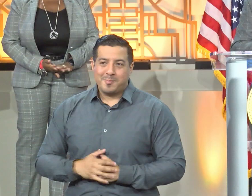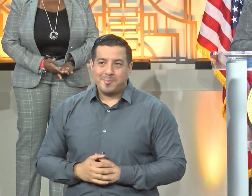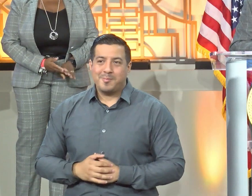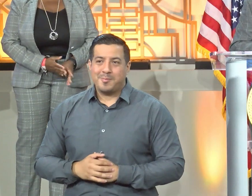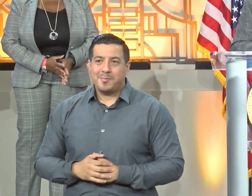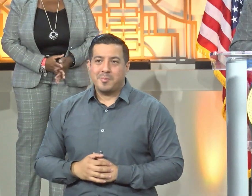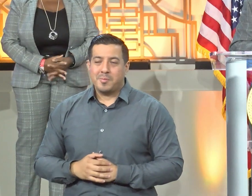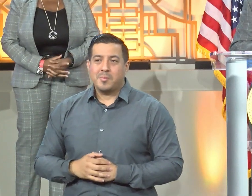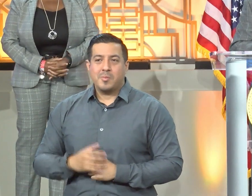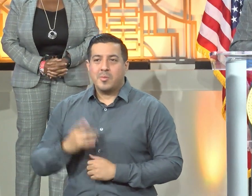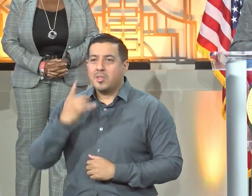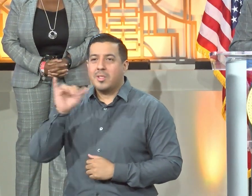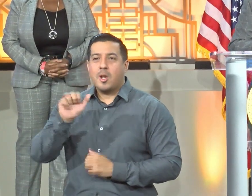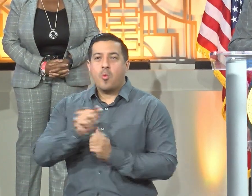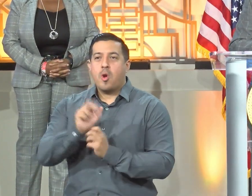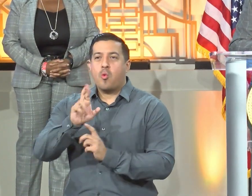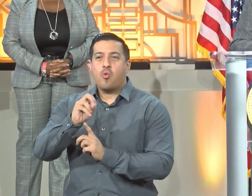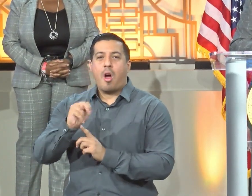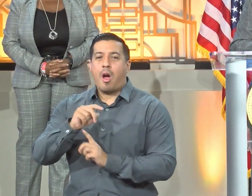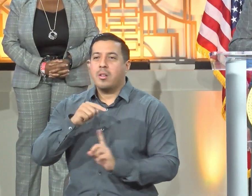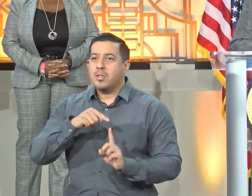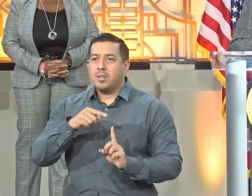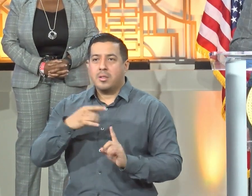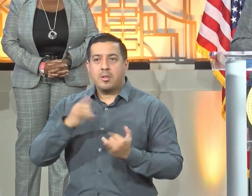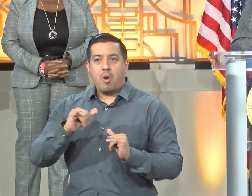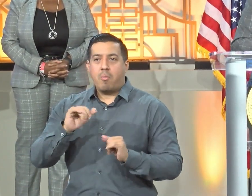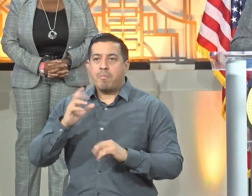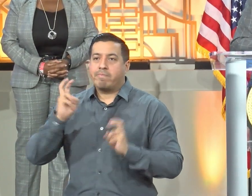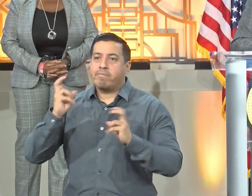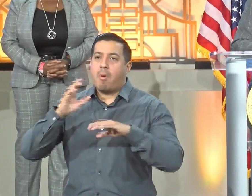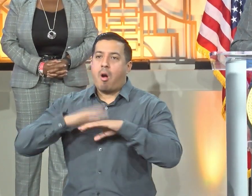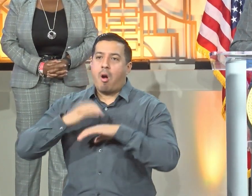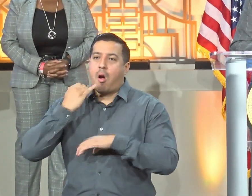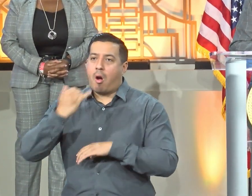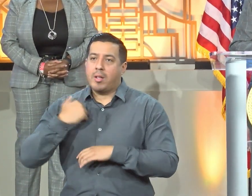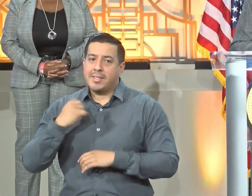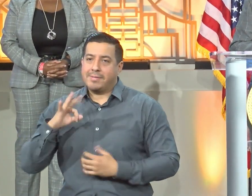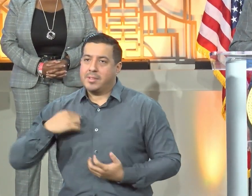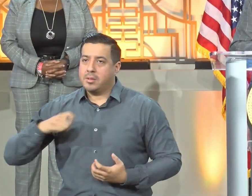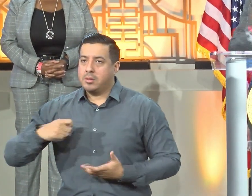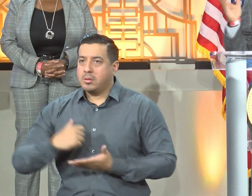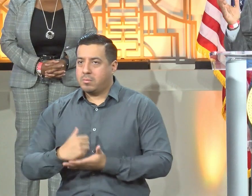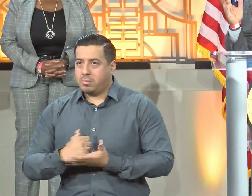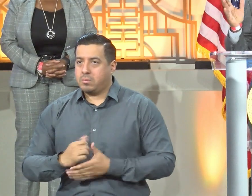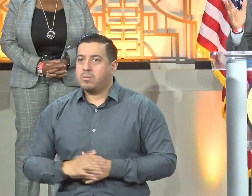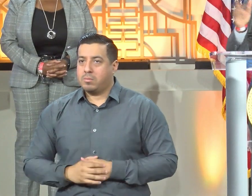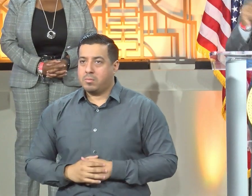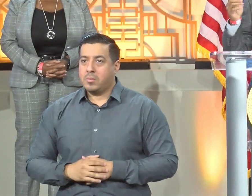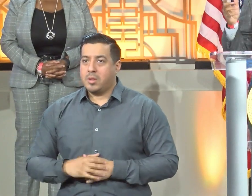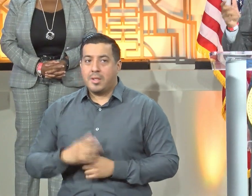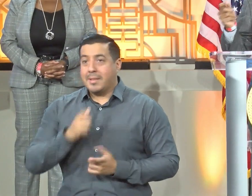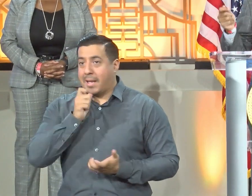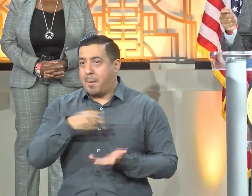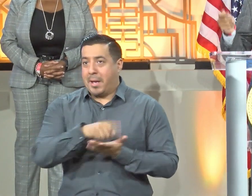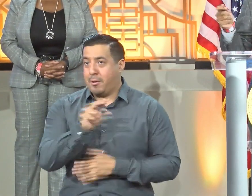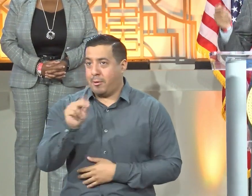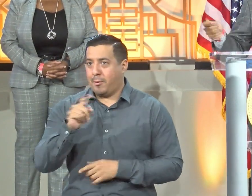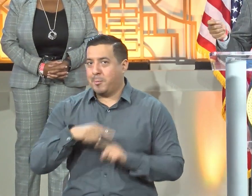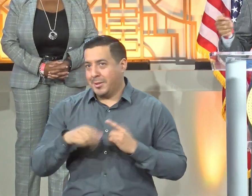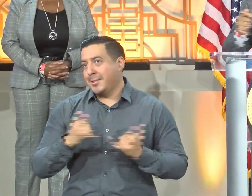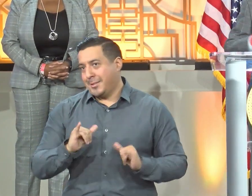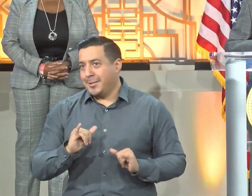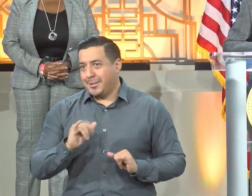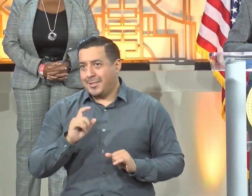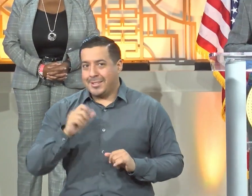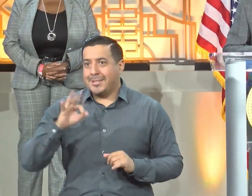just like with Ron, they remain on call. And just won't get paid, but they will remain on